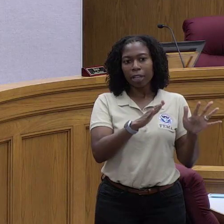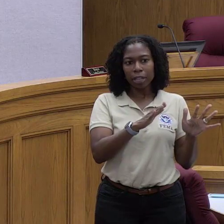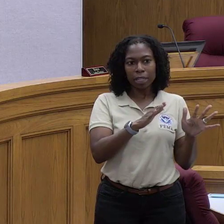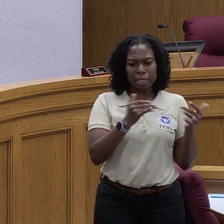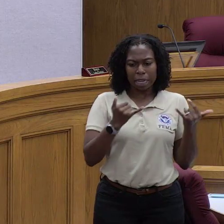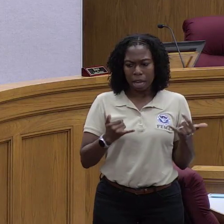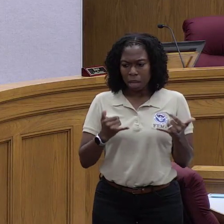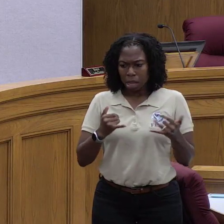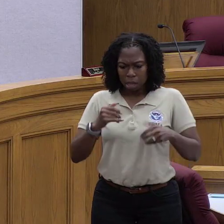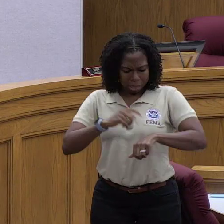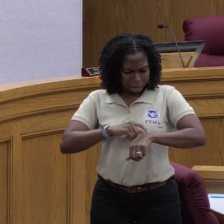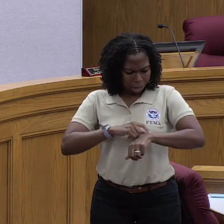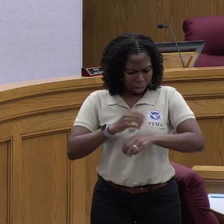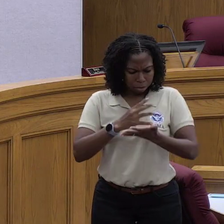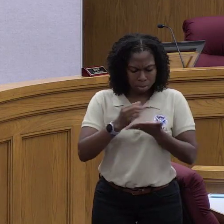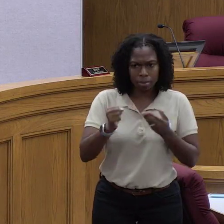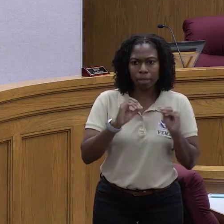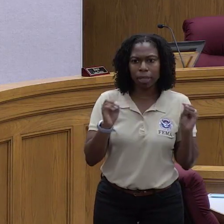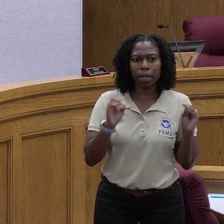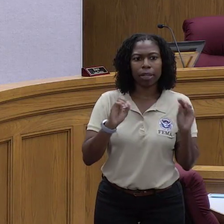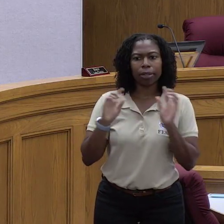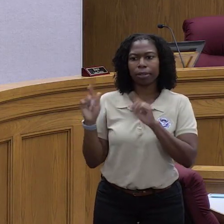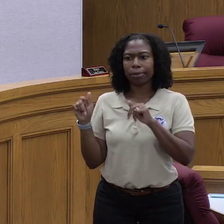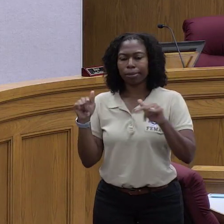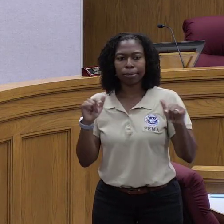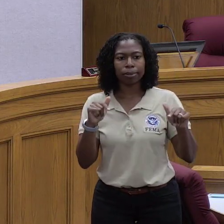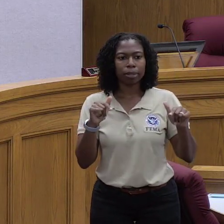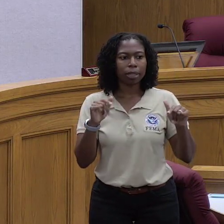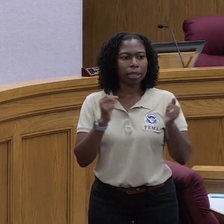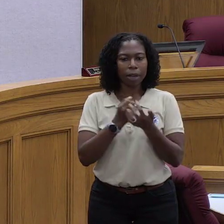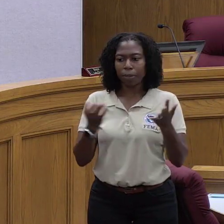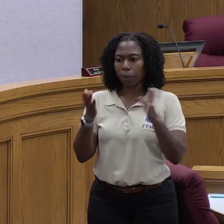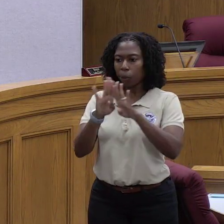including myself. When I would get off sometimes it was just too late. Everything